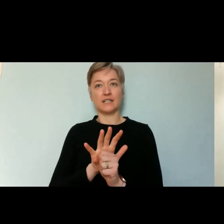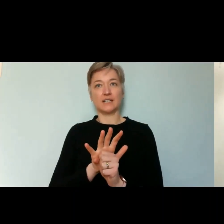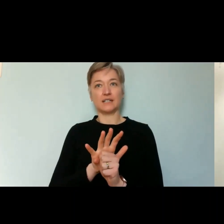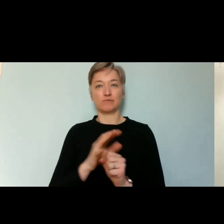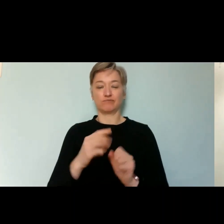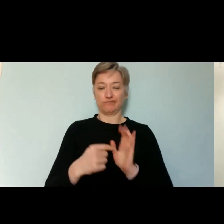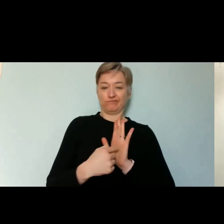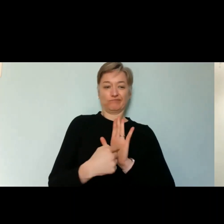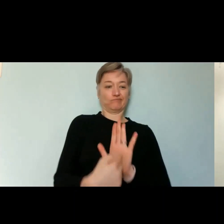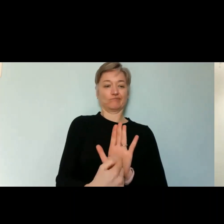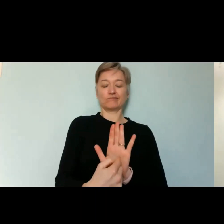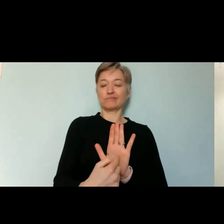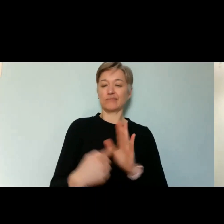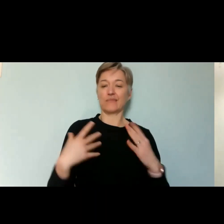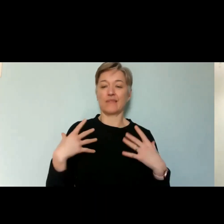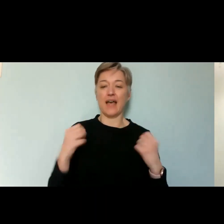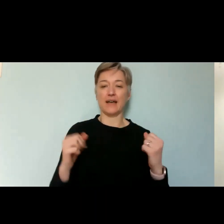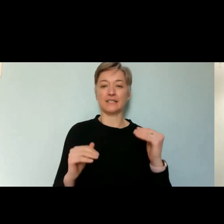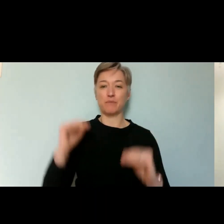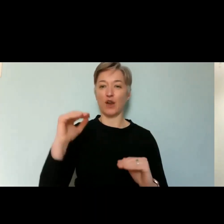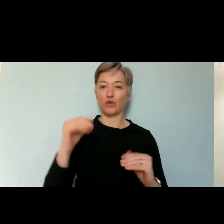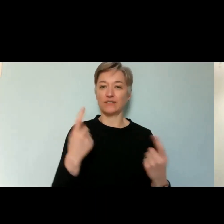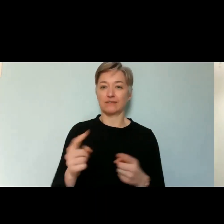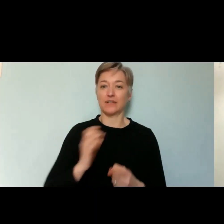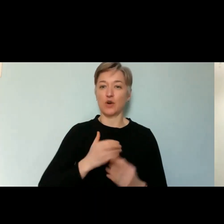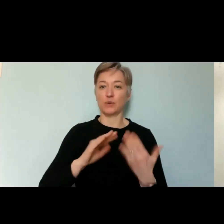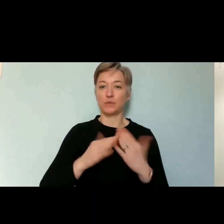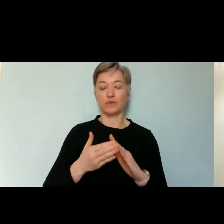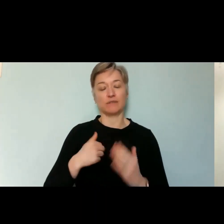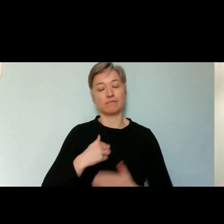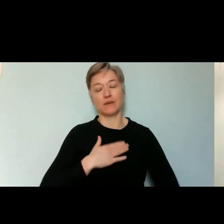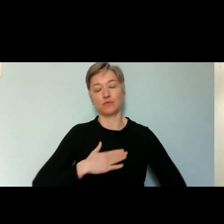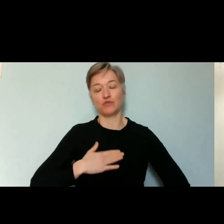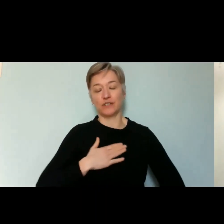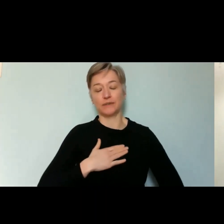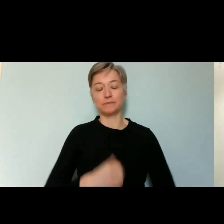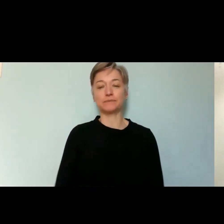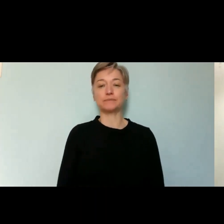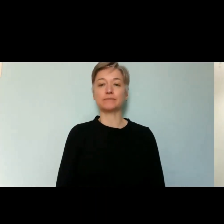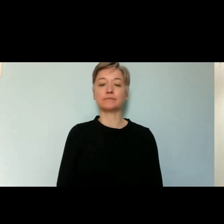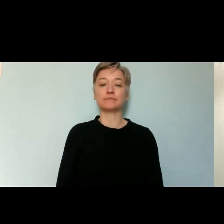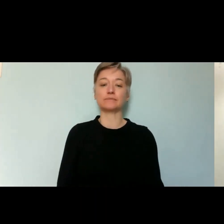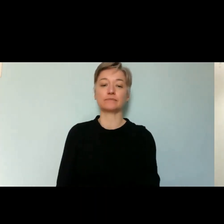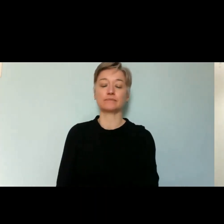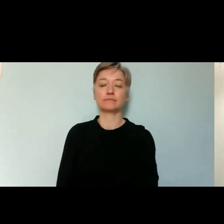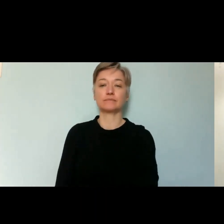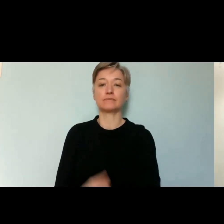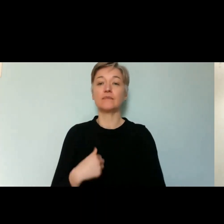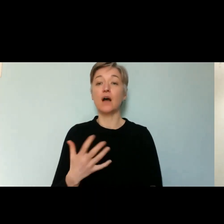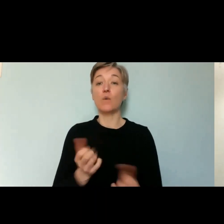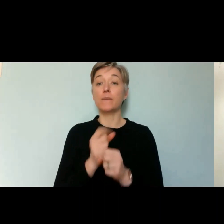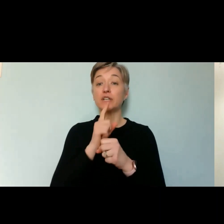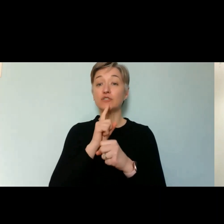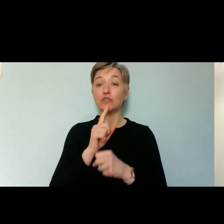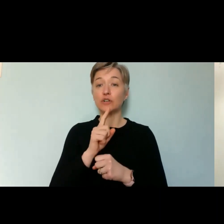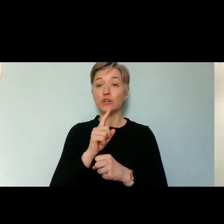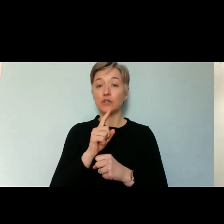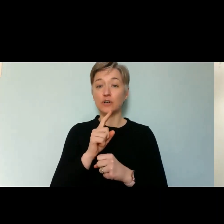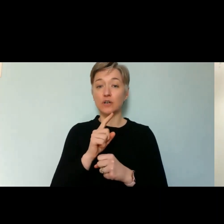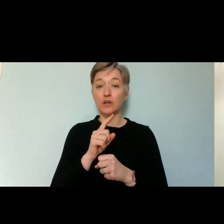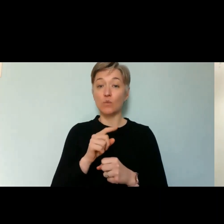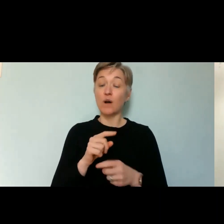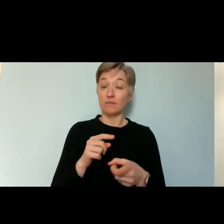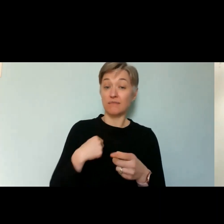health disparities. I appreciate it very much. I want to make sure that we get you've been getting questions here